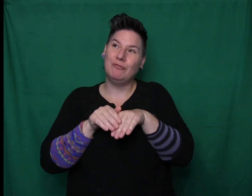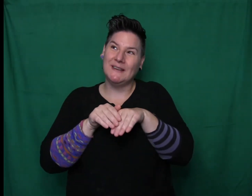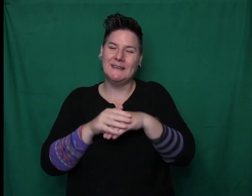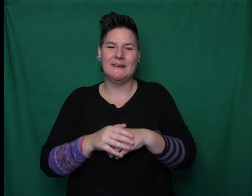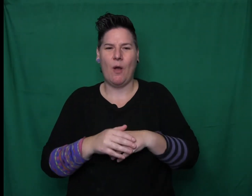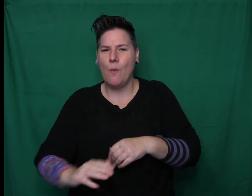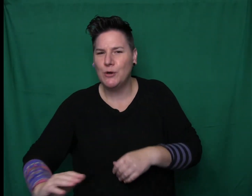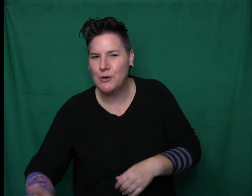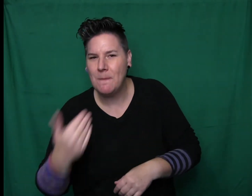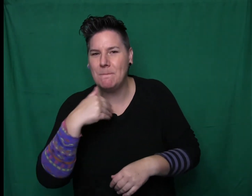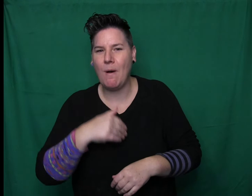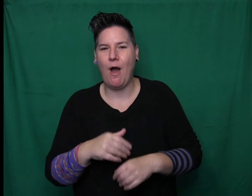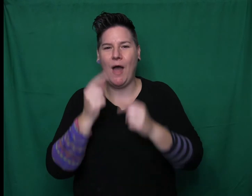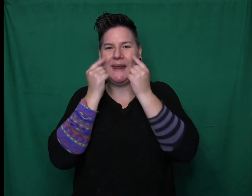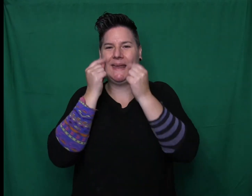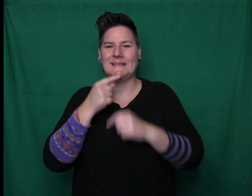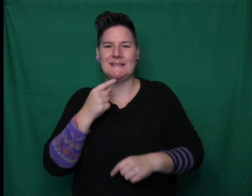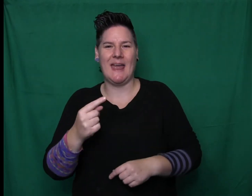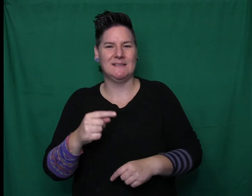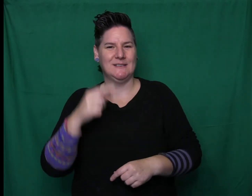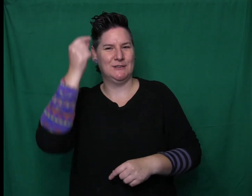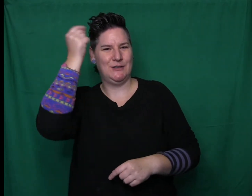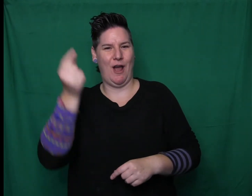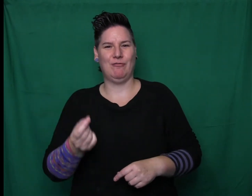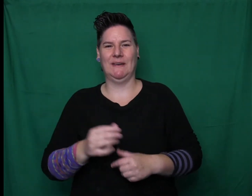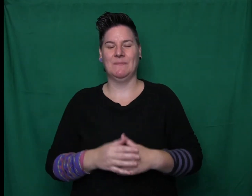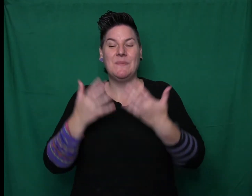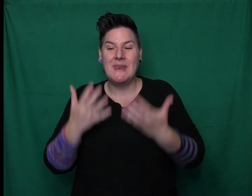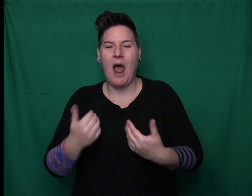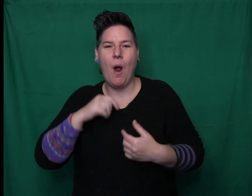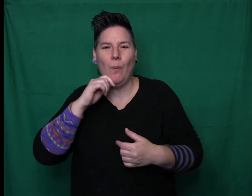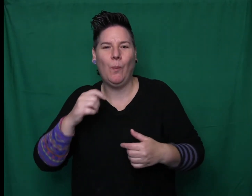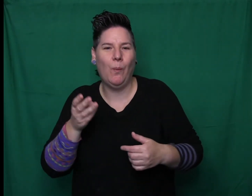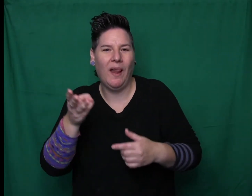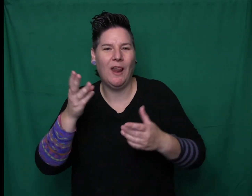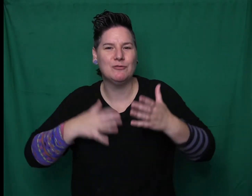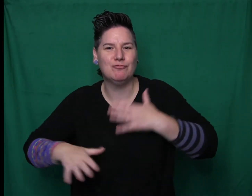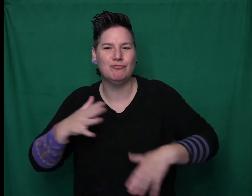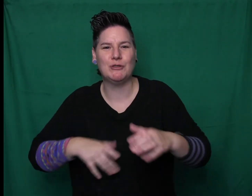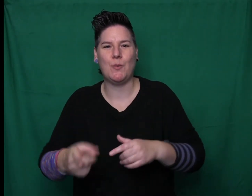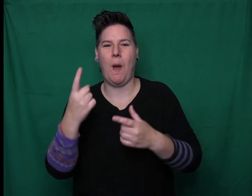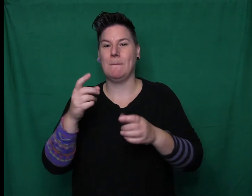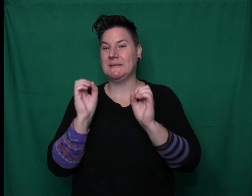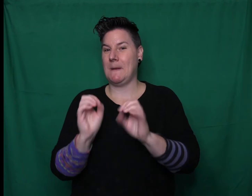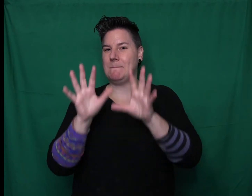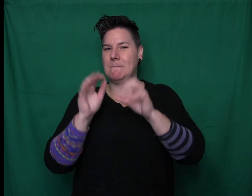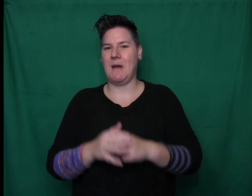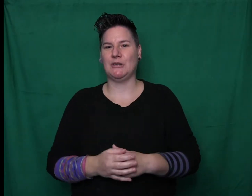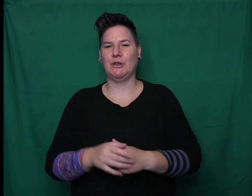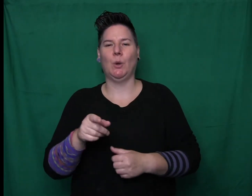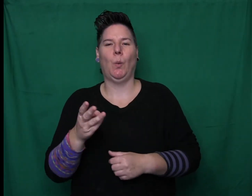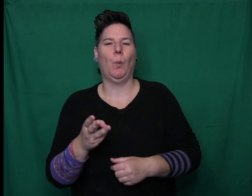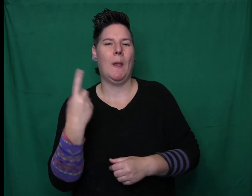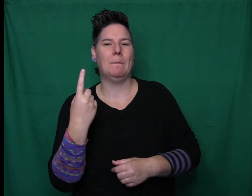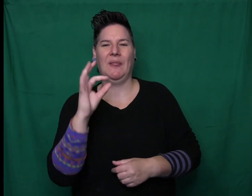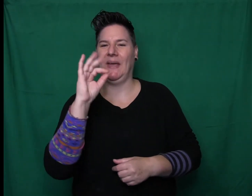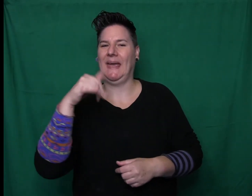be